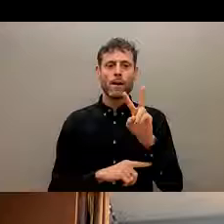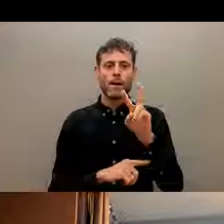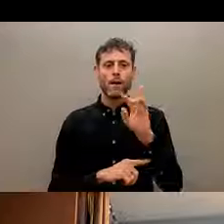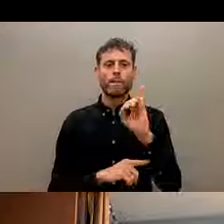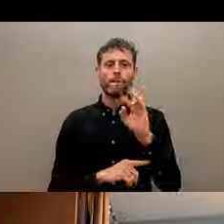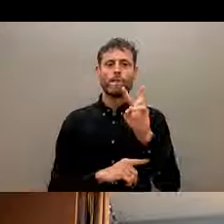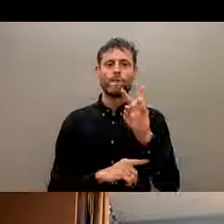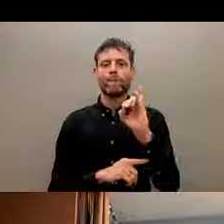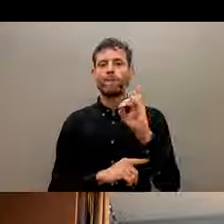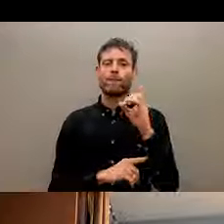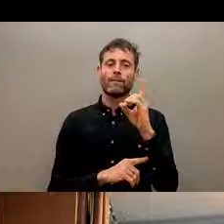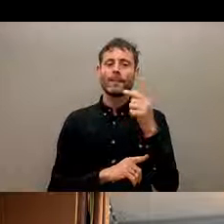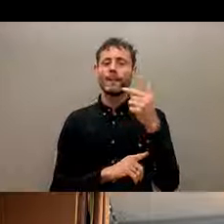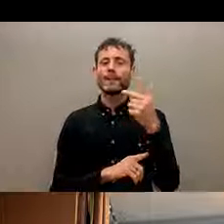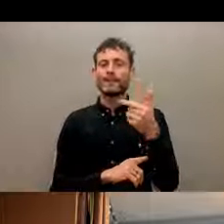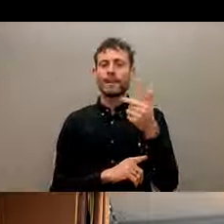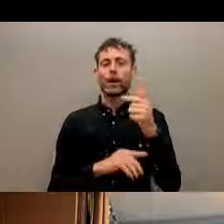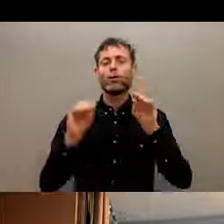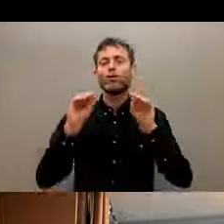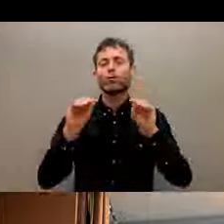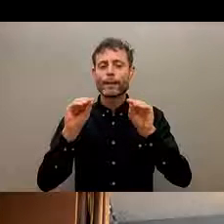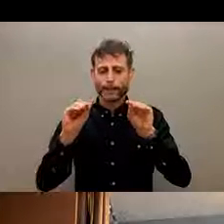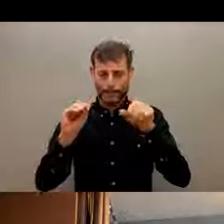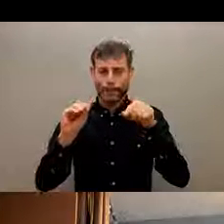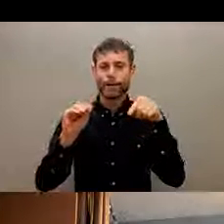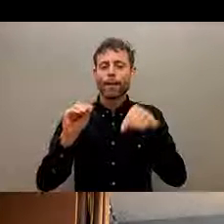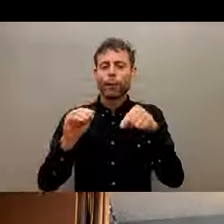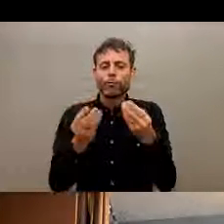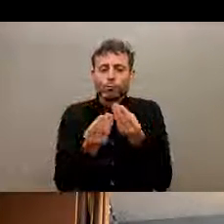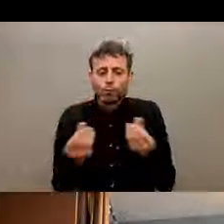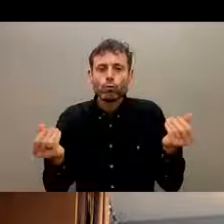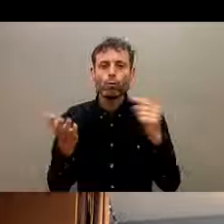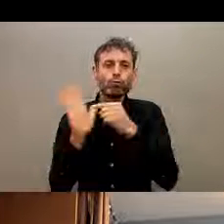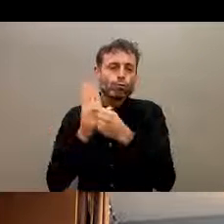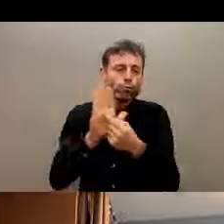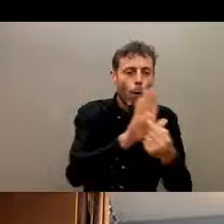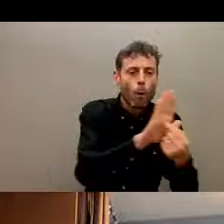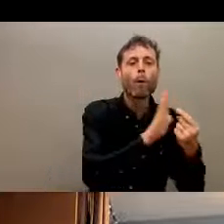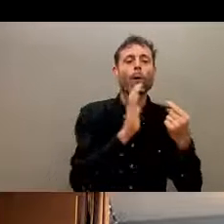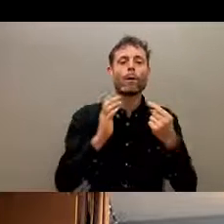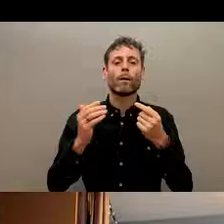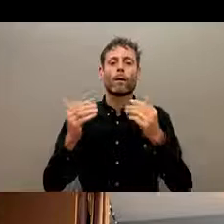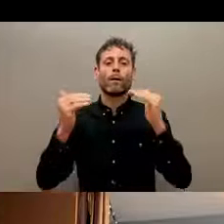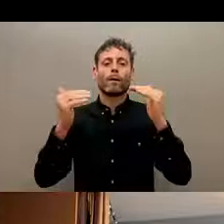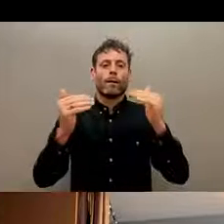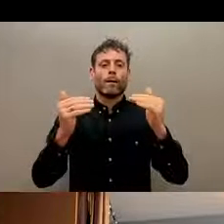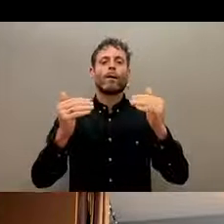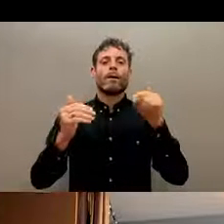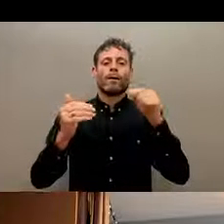and discussion. And then the core humanitarian standards, which is a practical introductory session for small